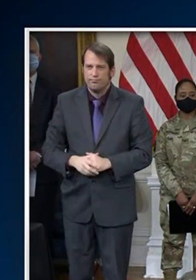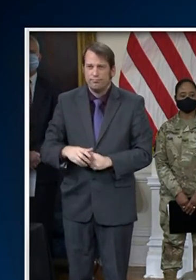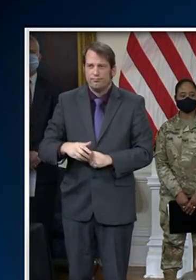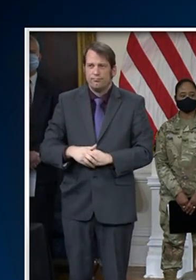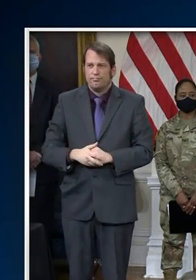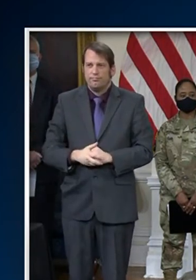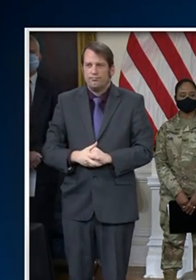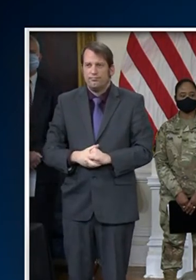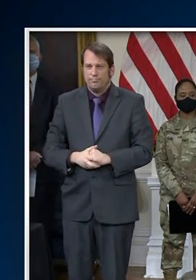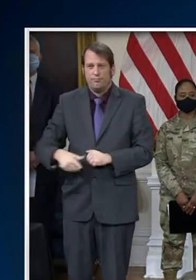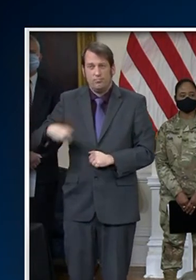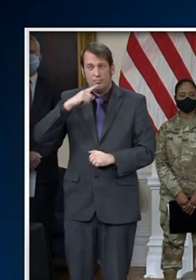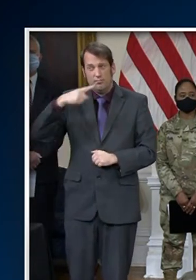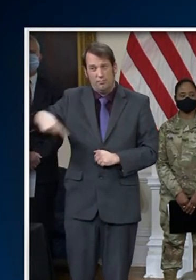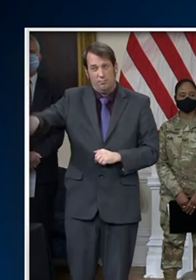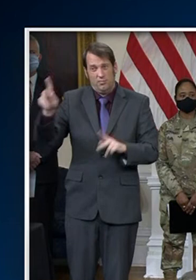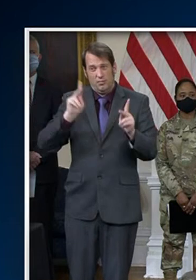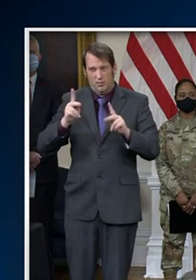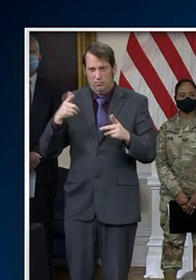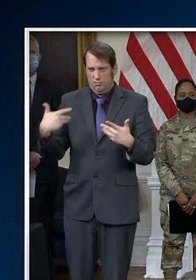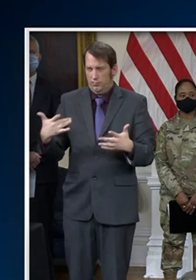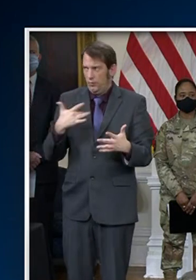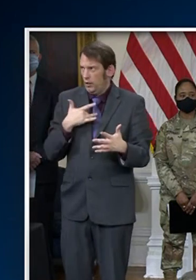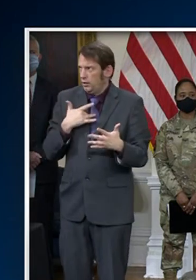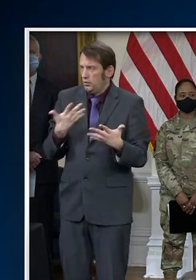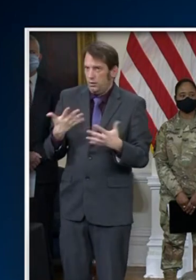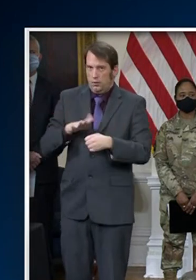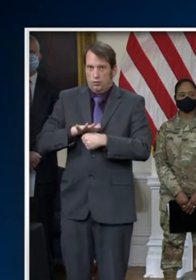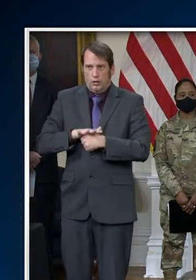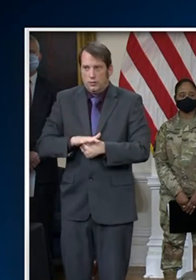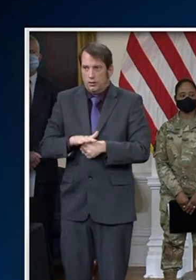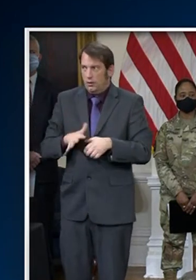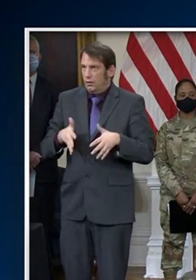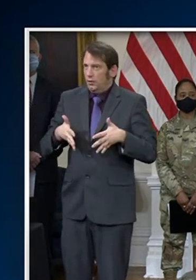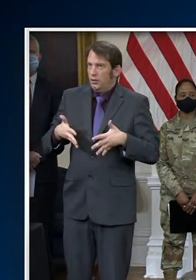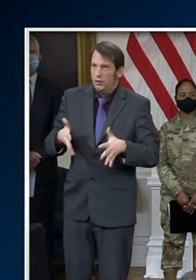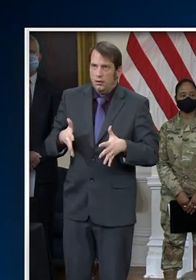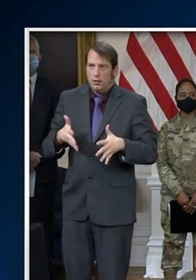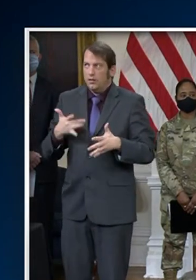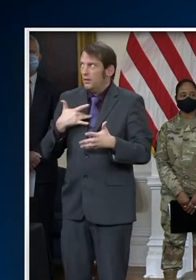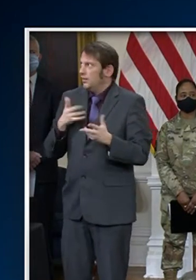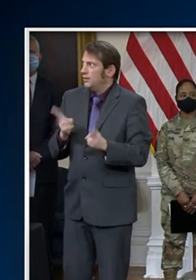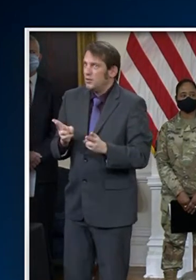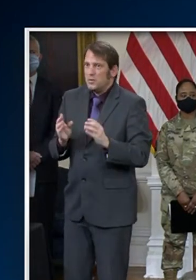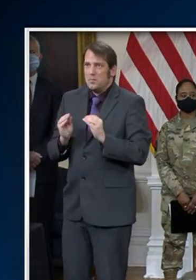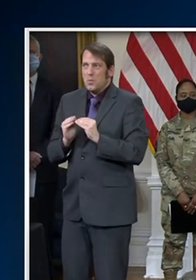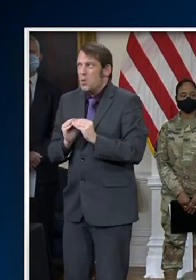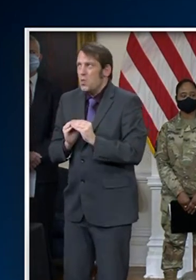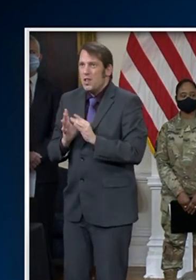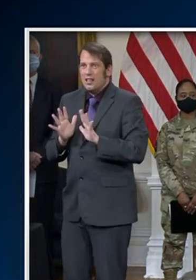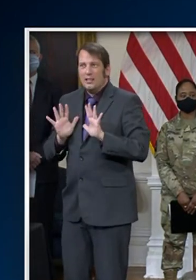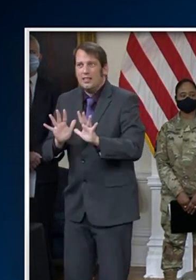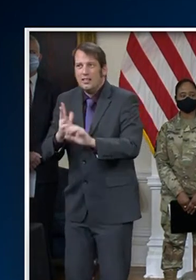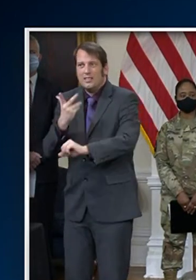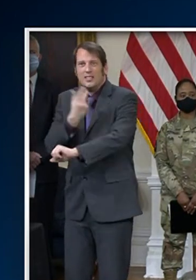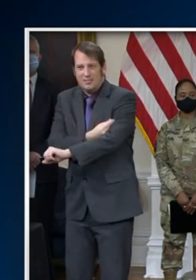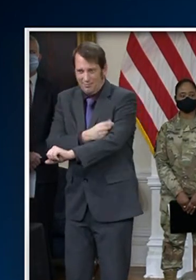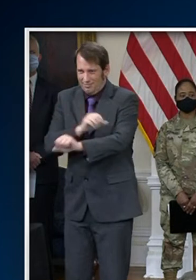are just as anxious as I am to receive more vaccines so that they can accomplish even